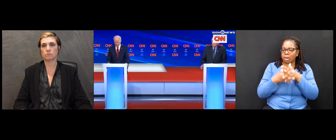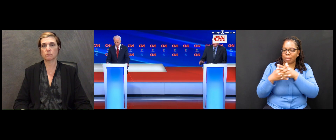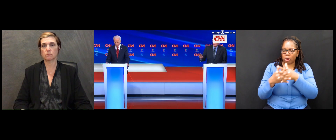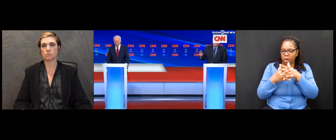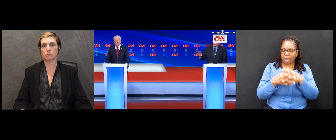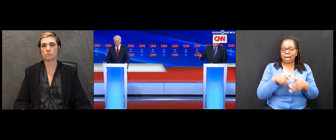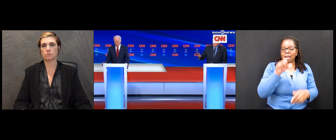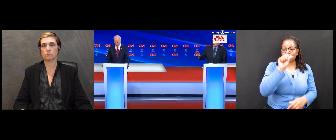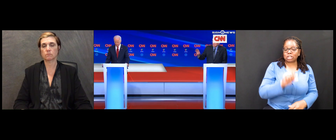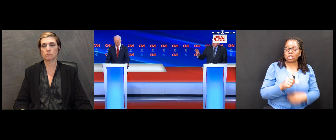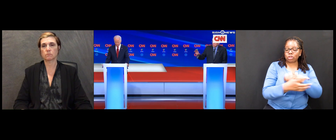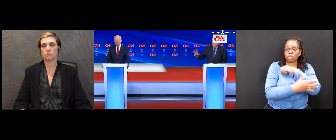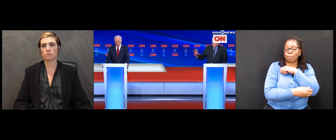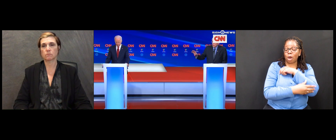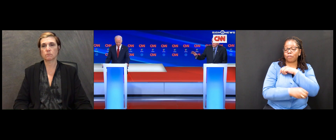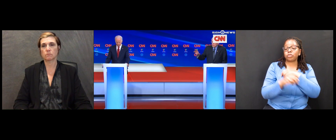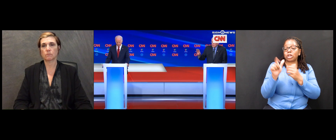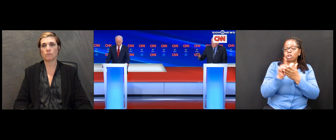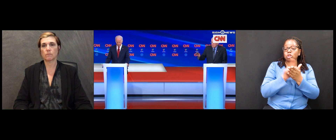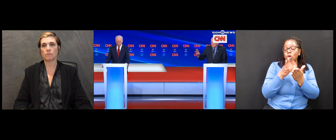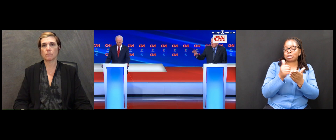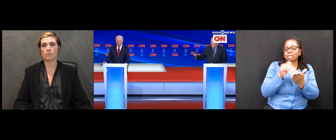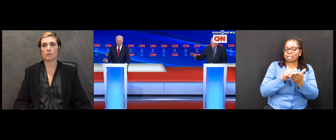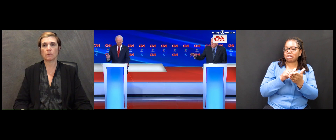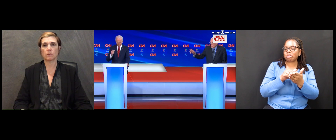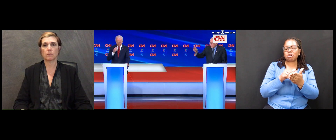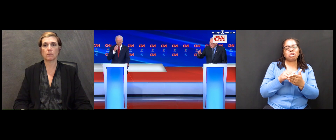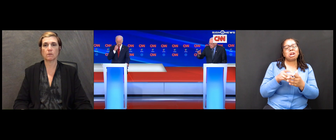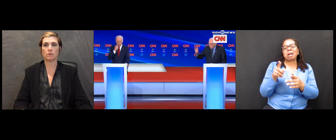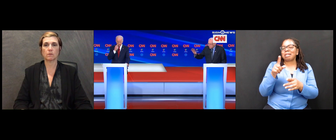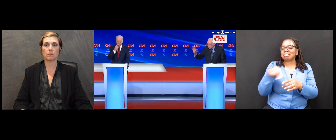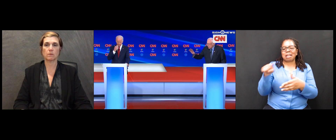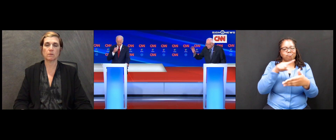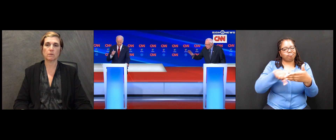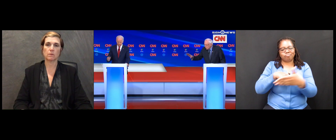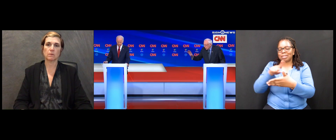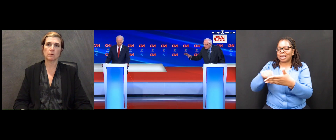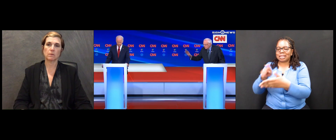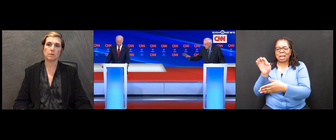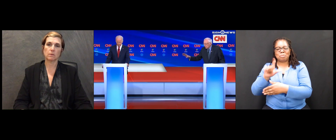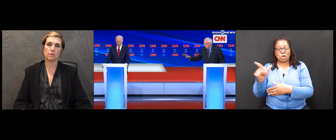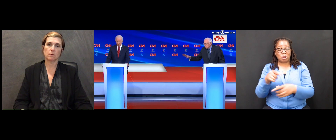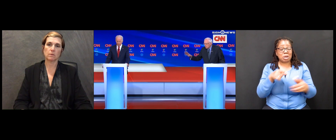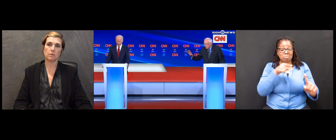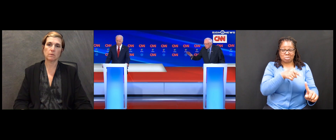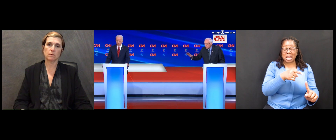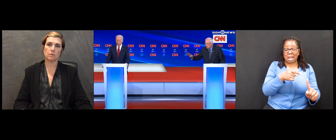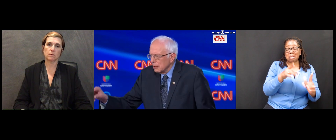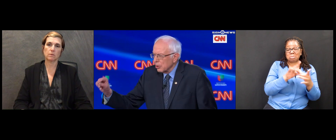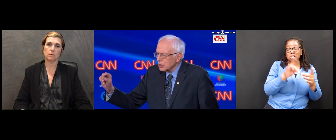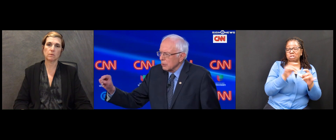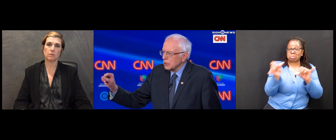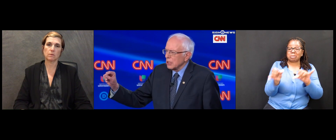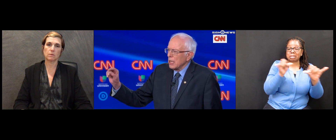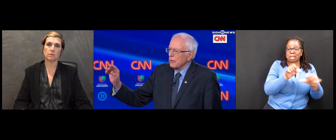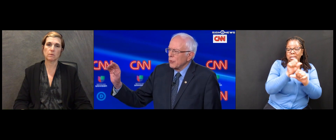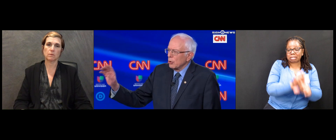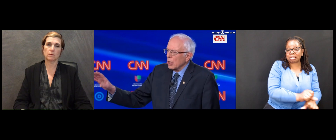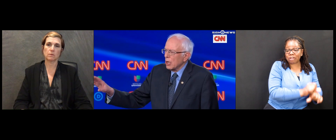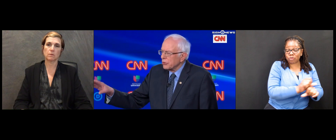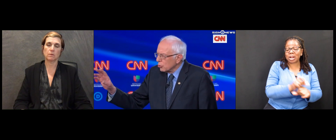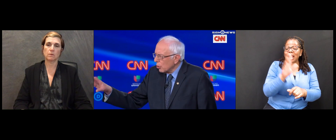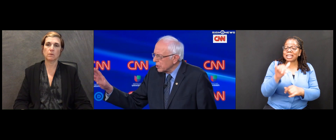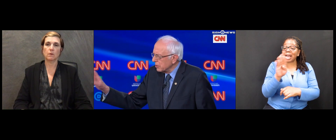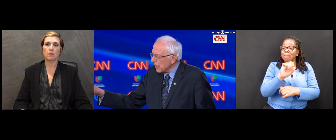Center, called its guest worker programs akin to slavery. There wasn't really a vote on the bill. It was killed because there was a